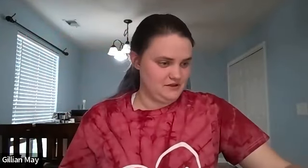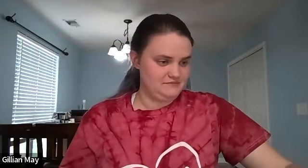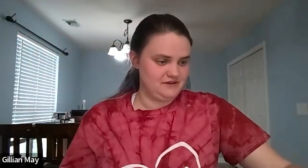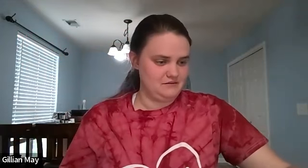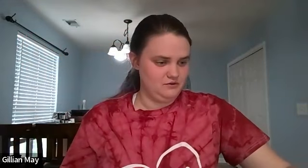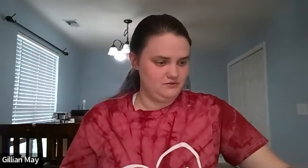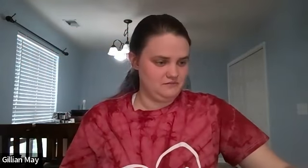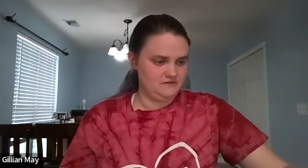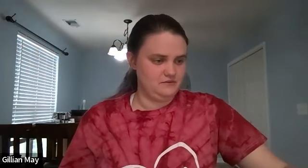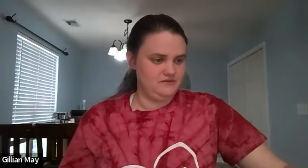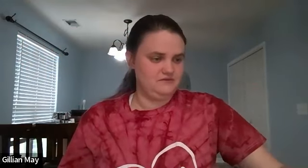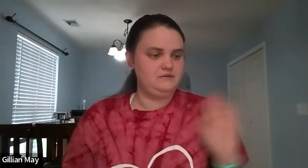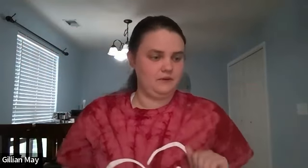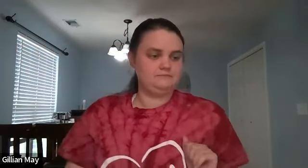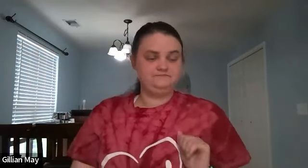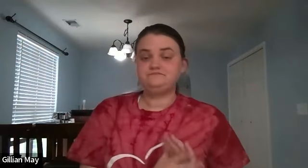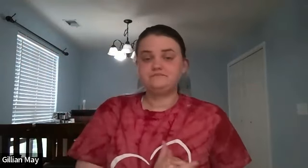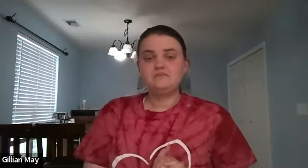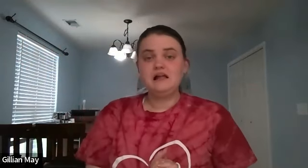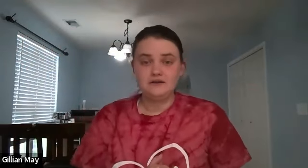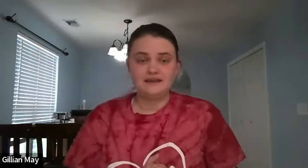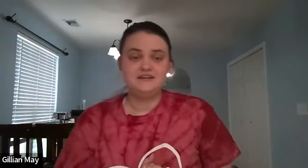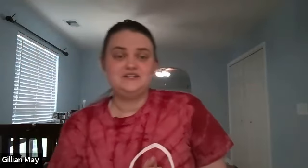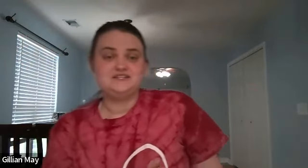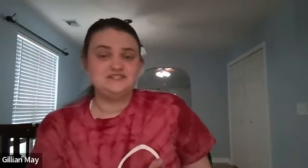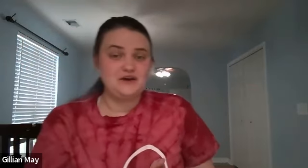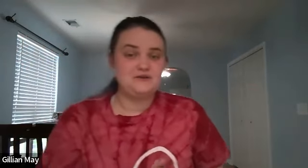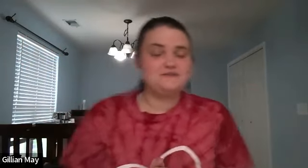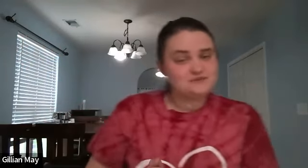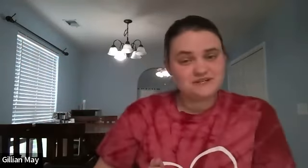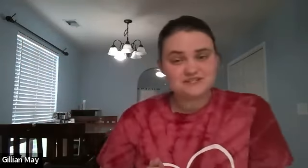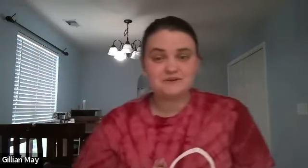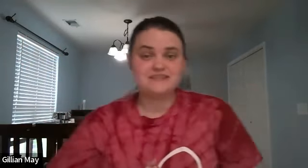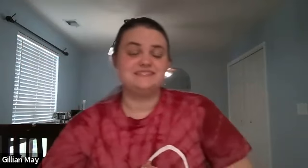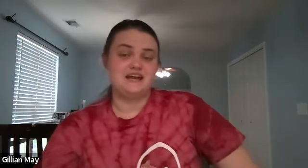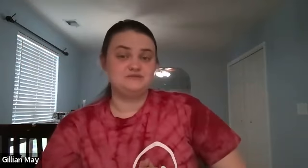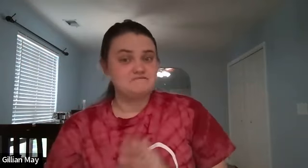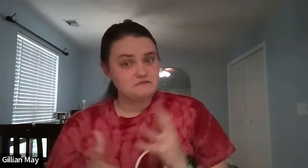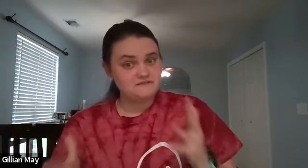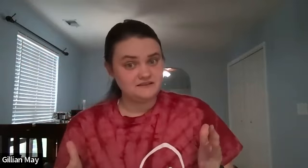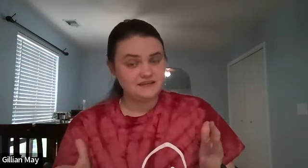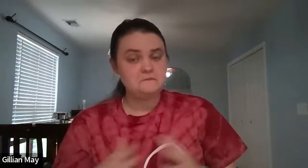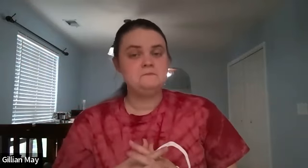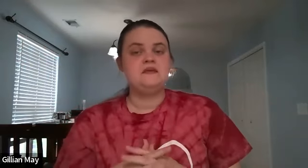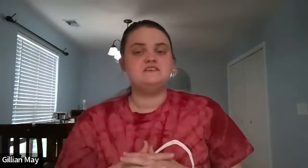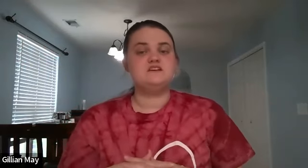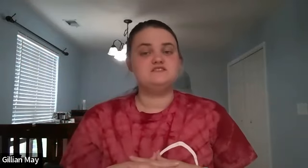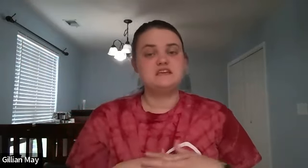up, gotta move my phone. There we go. All right, so the first one we're gonna start with is the actual sign for feeling. This is also the sign